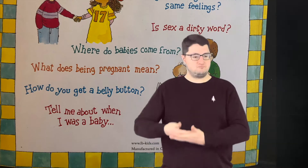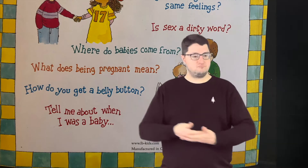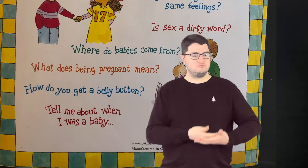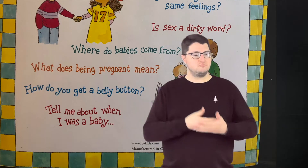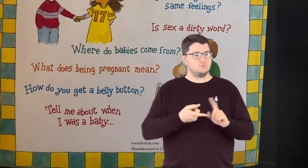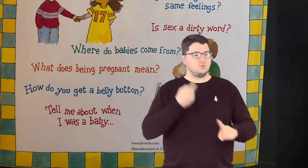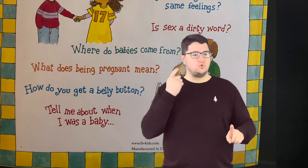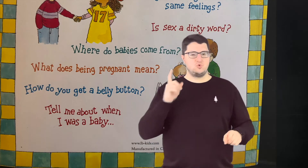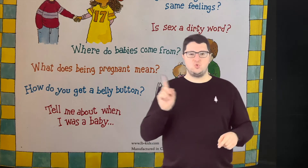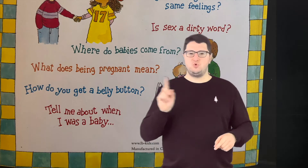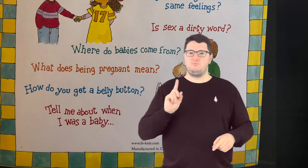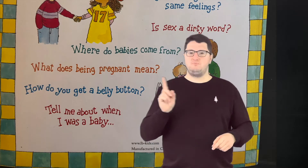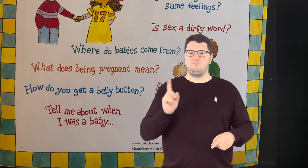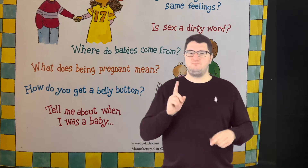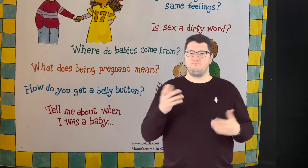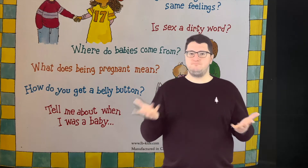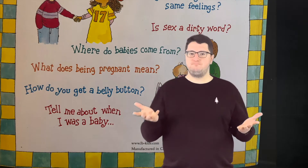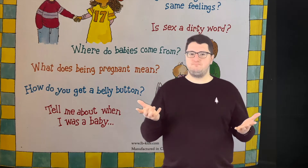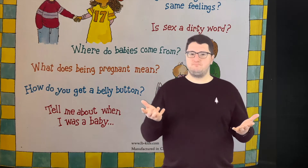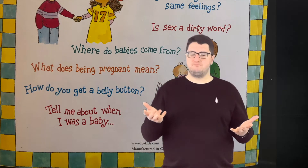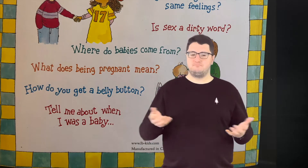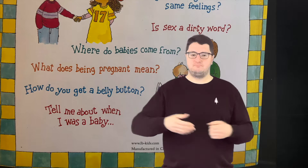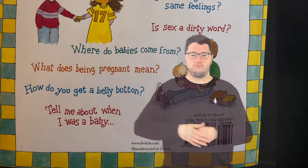Where do babies come from?